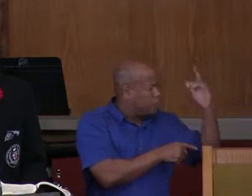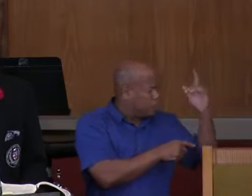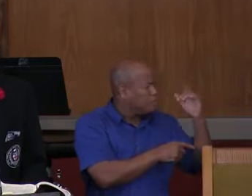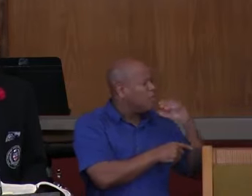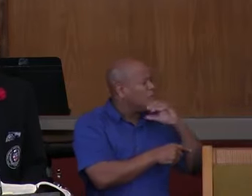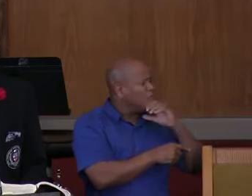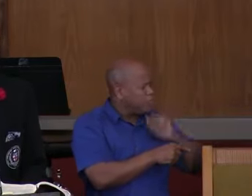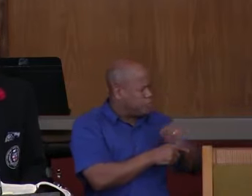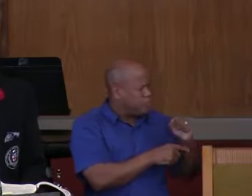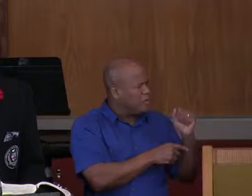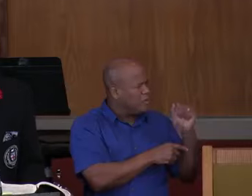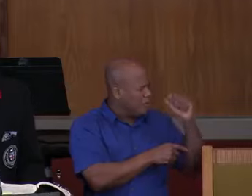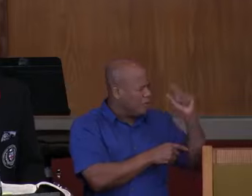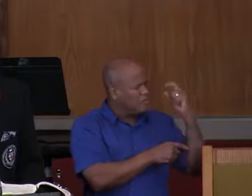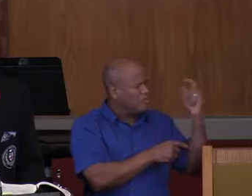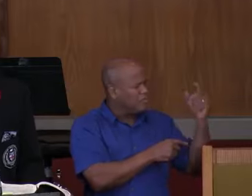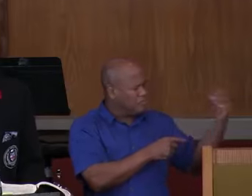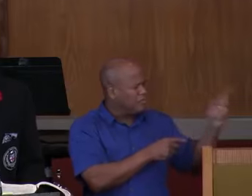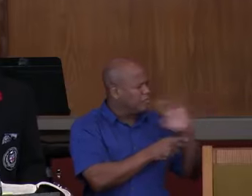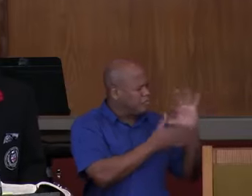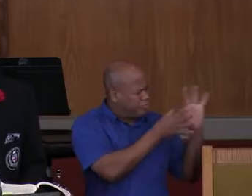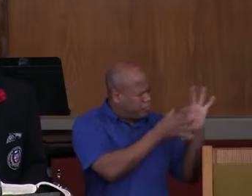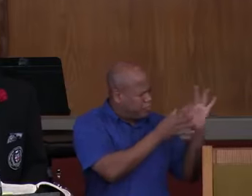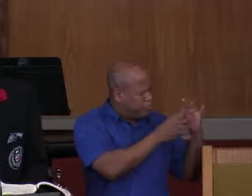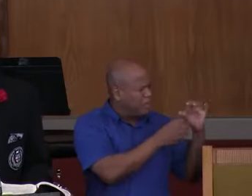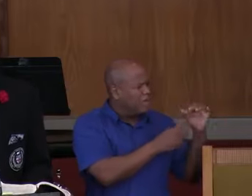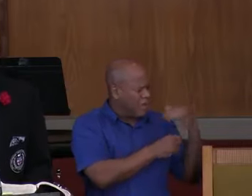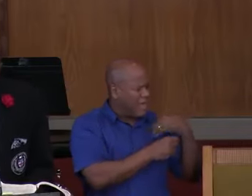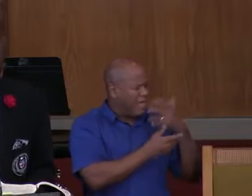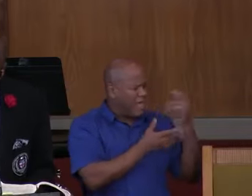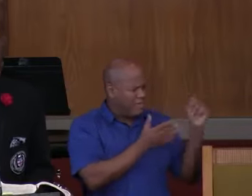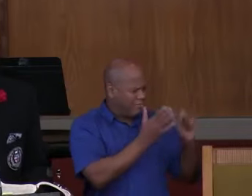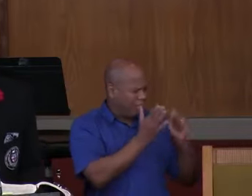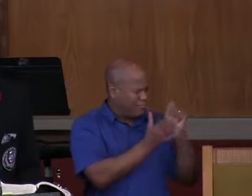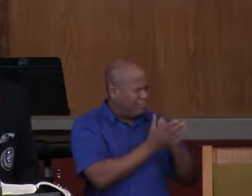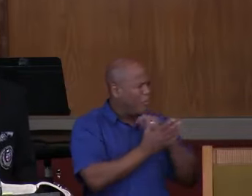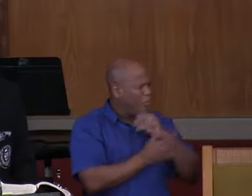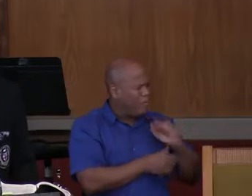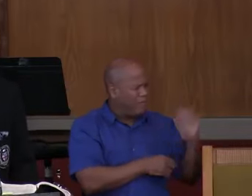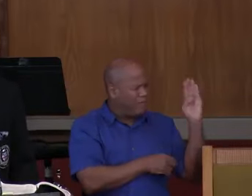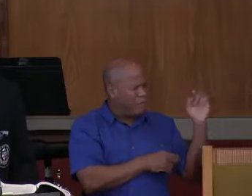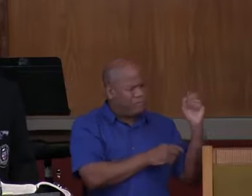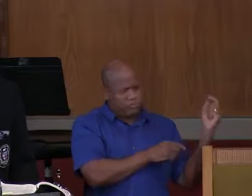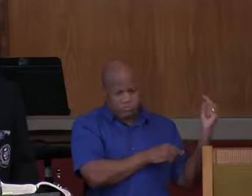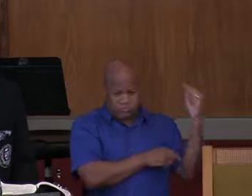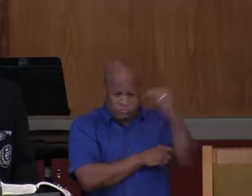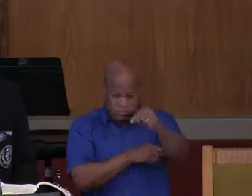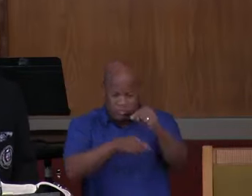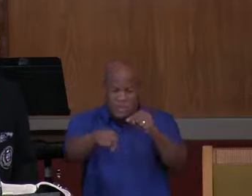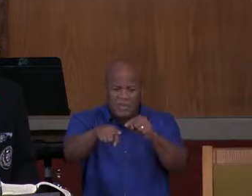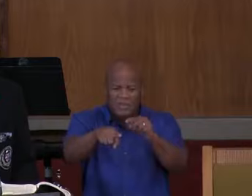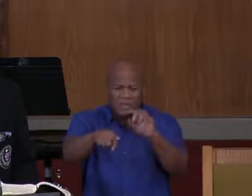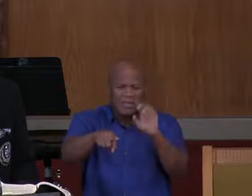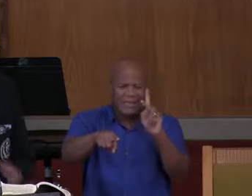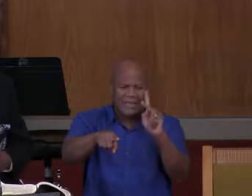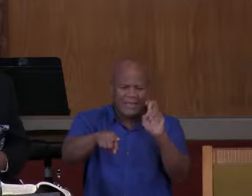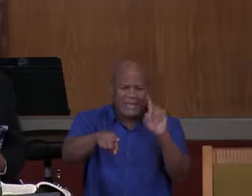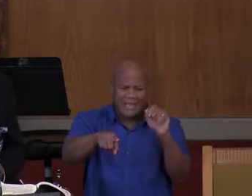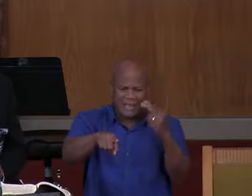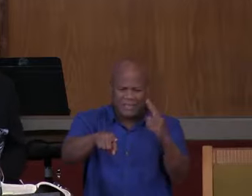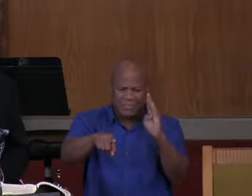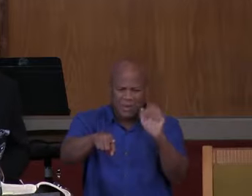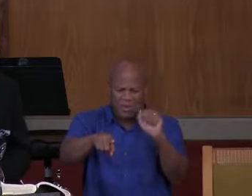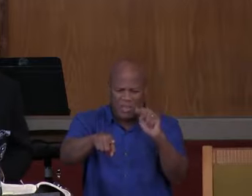years old when Moses, the servant of God, sent me from Kadesh Barnea to spy out the land. And I brought him word again as